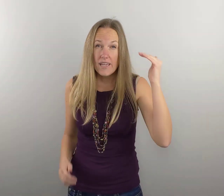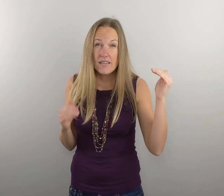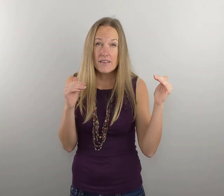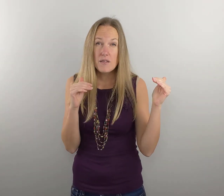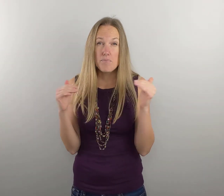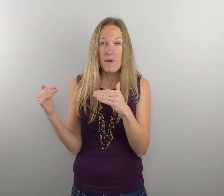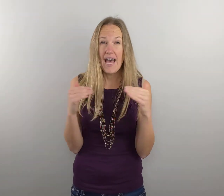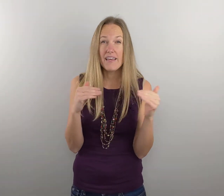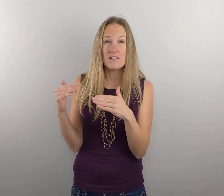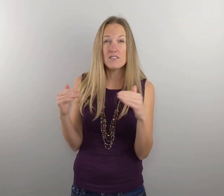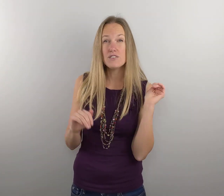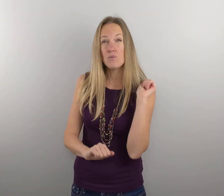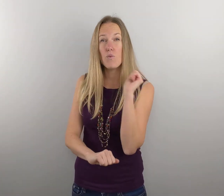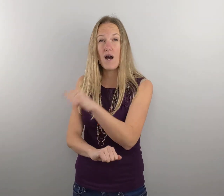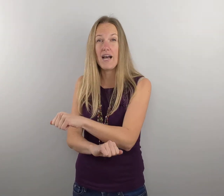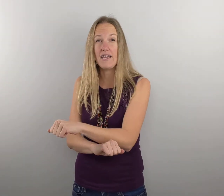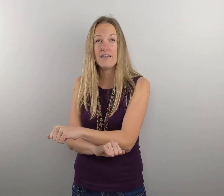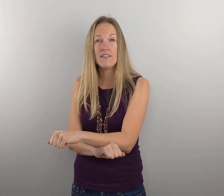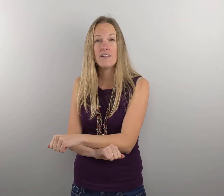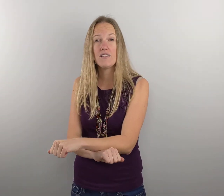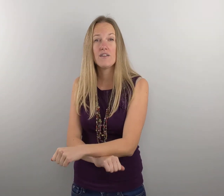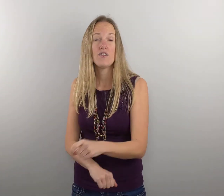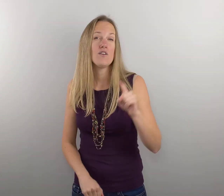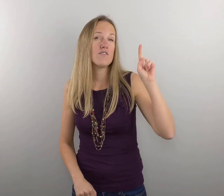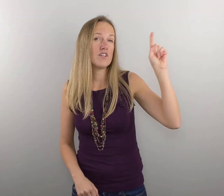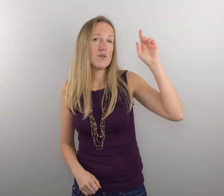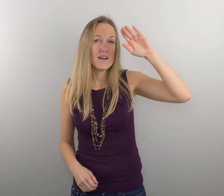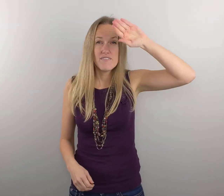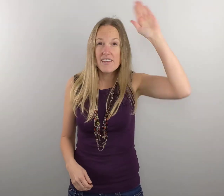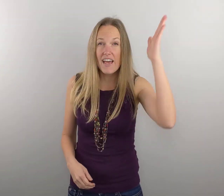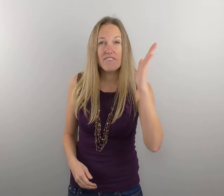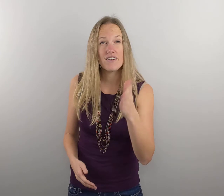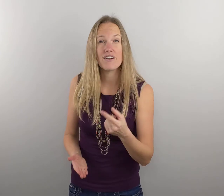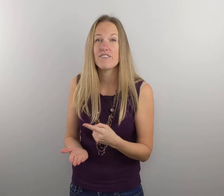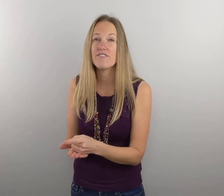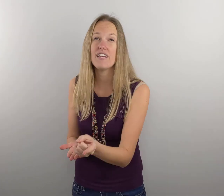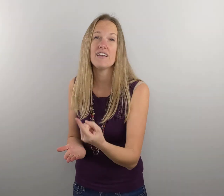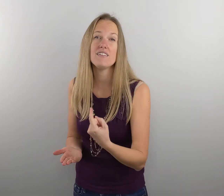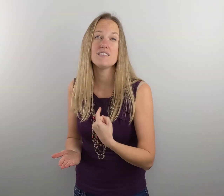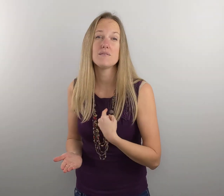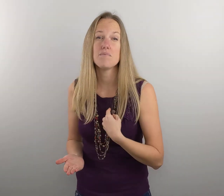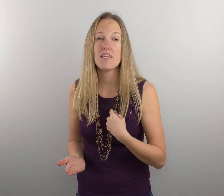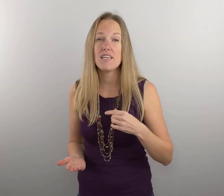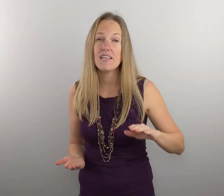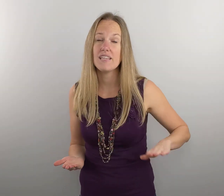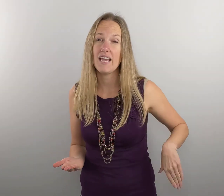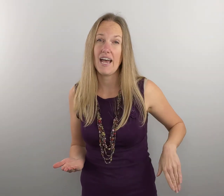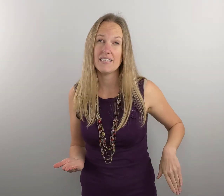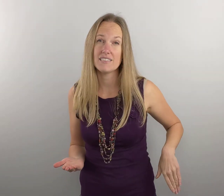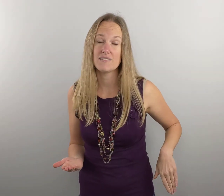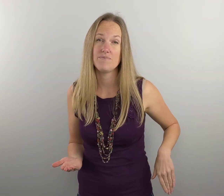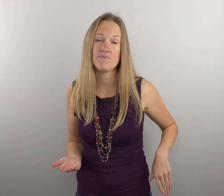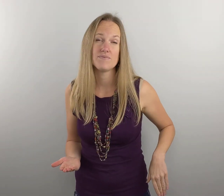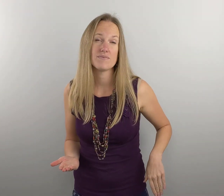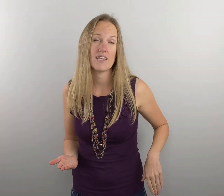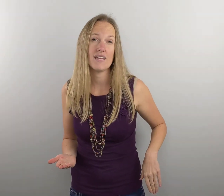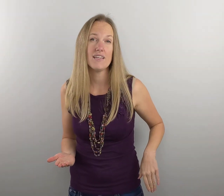knowing the battle's won, for you have never failed me yet. Okay, and